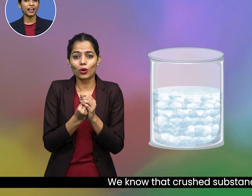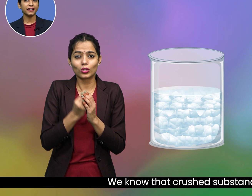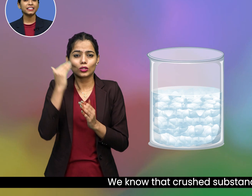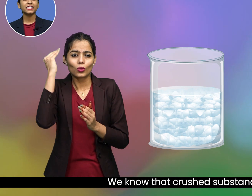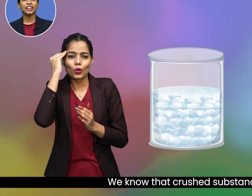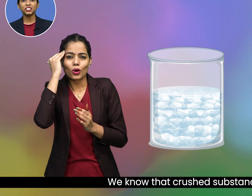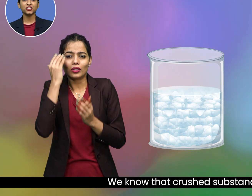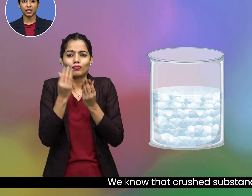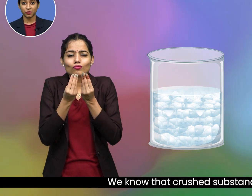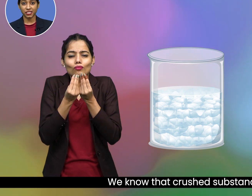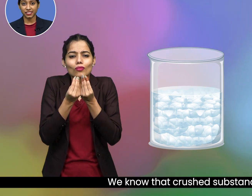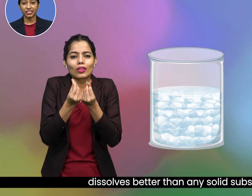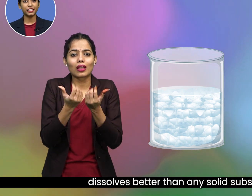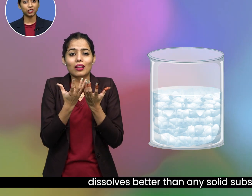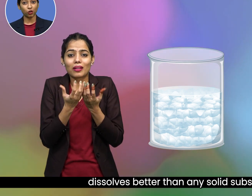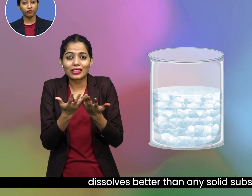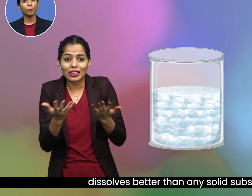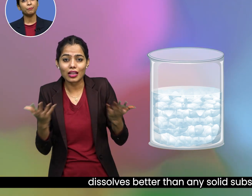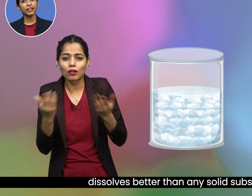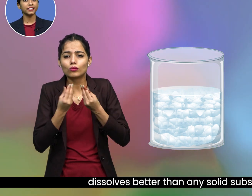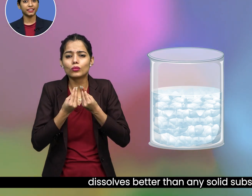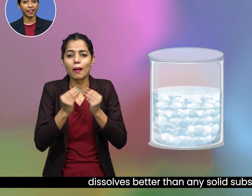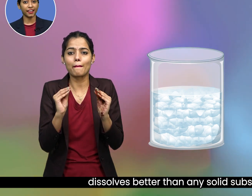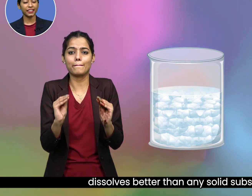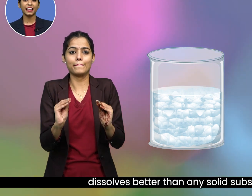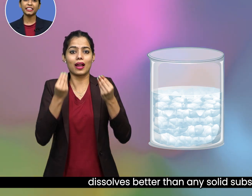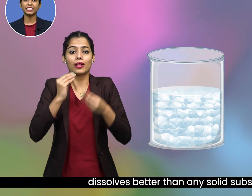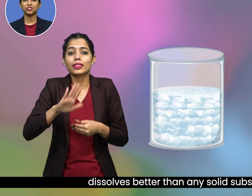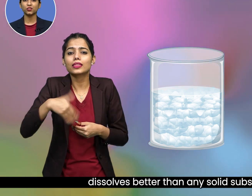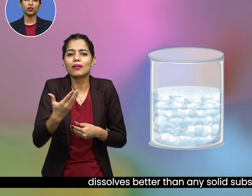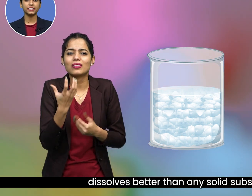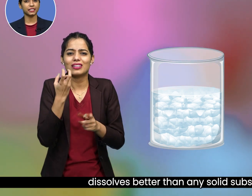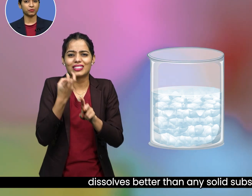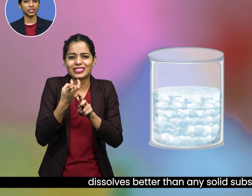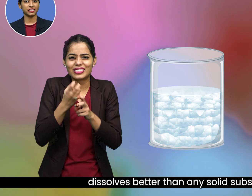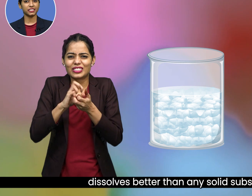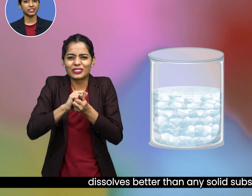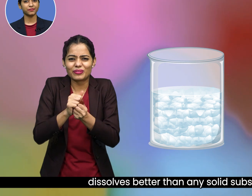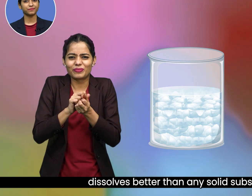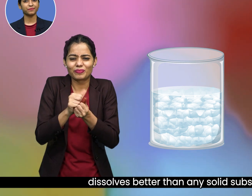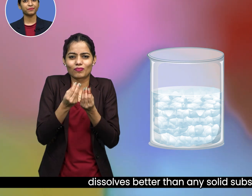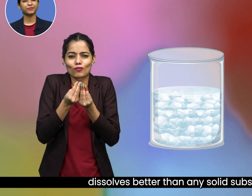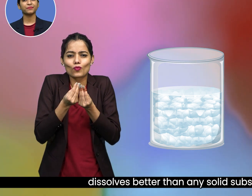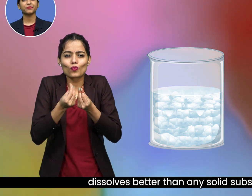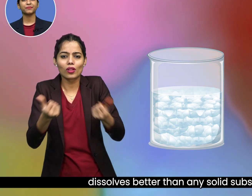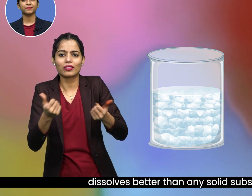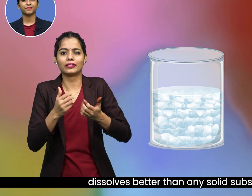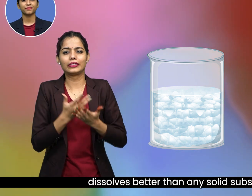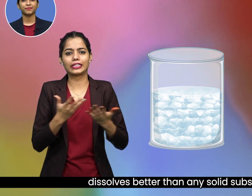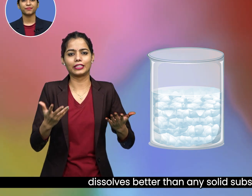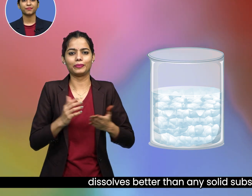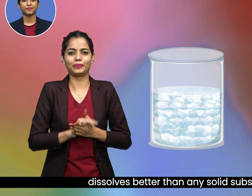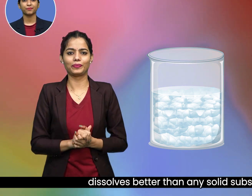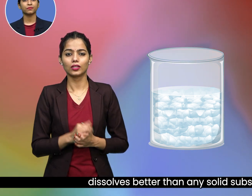know that crushed substance dissolved better than any solid substance.